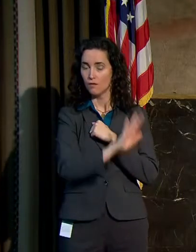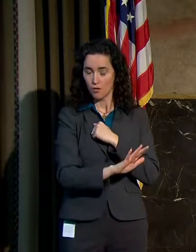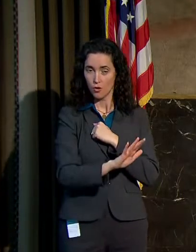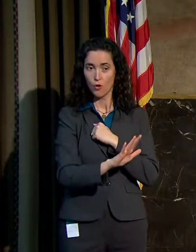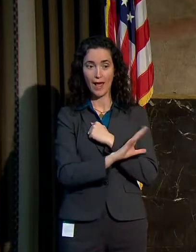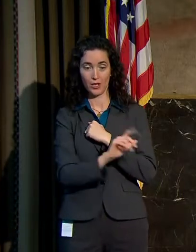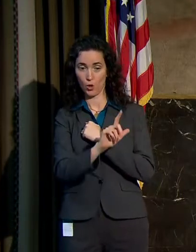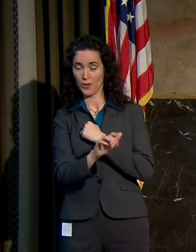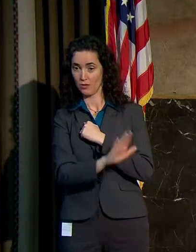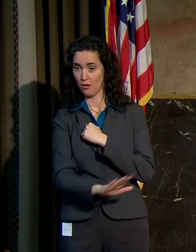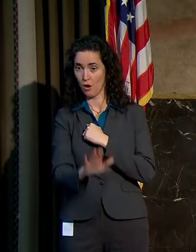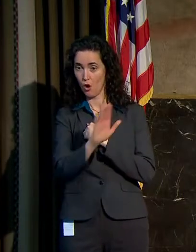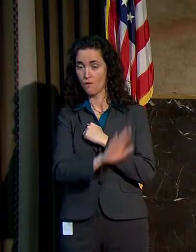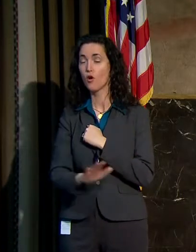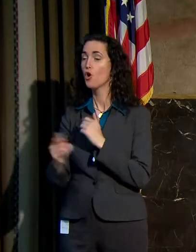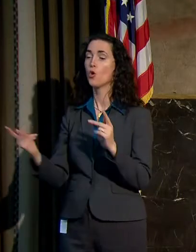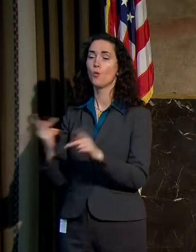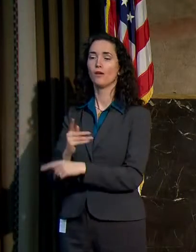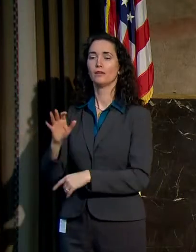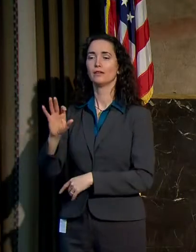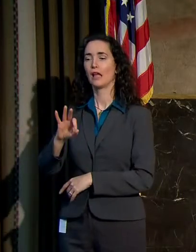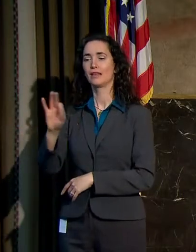in Louisiana as well.